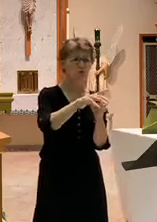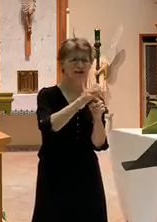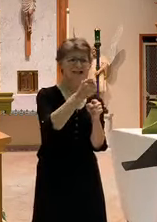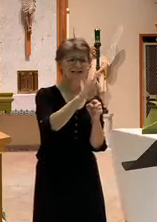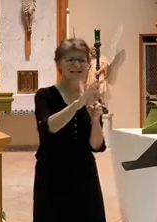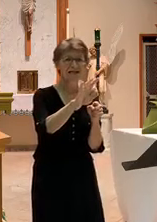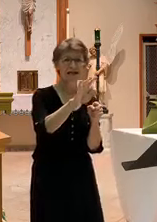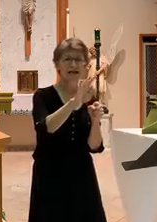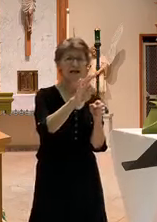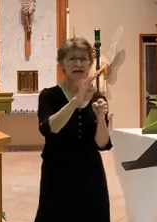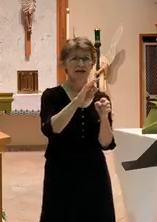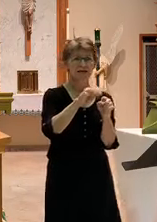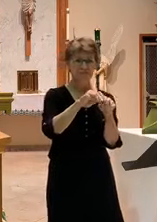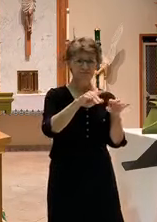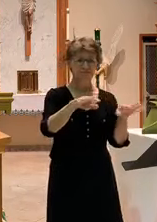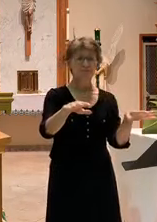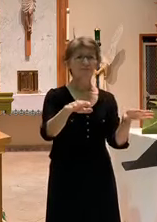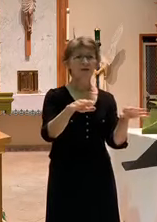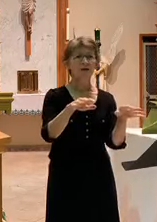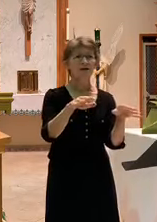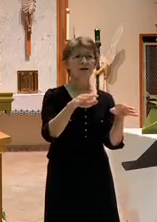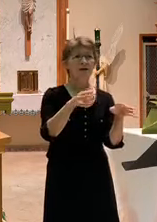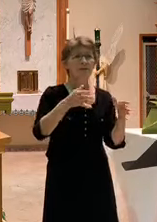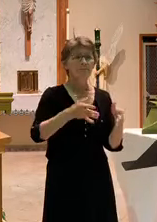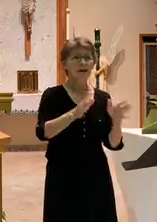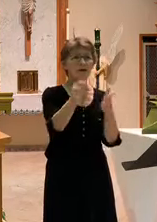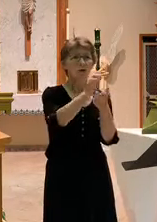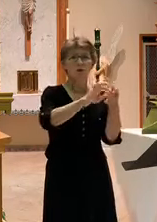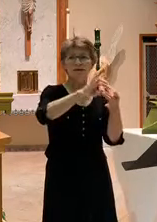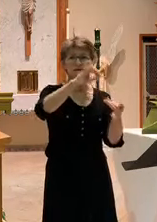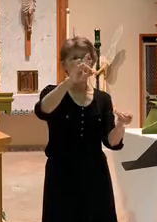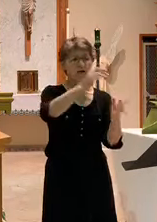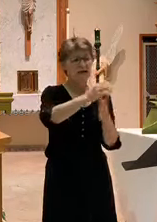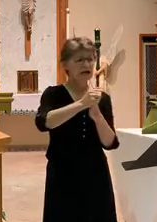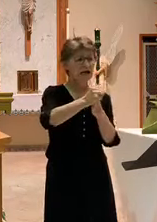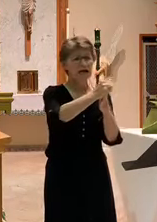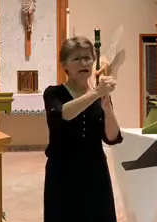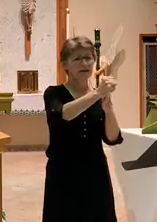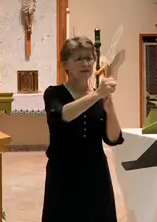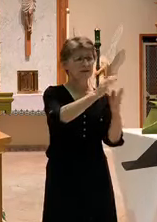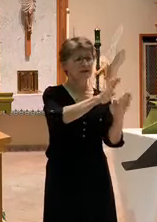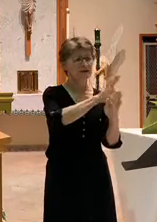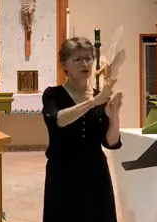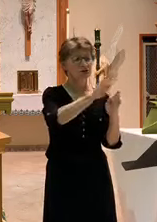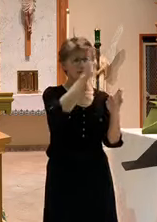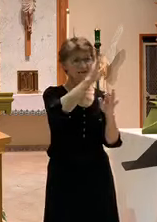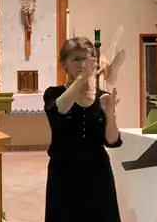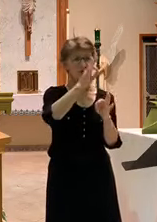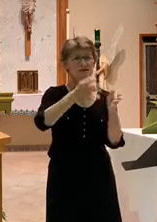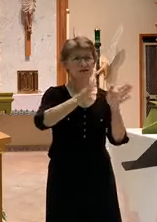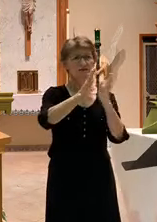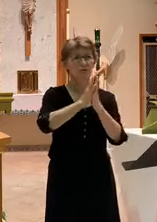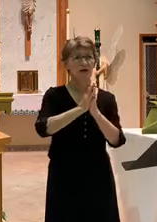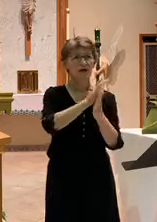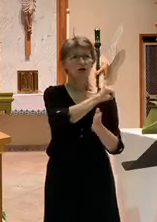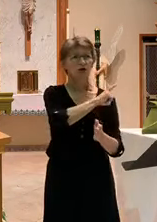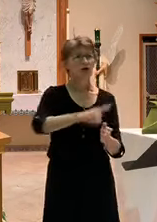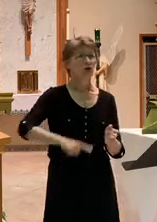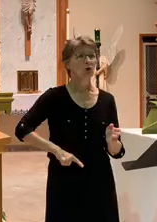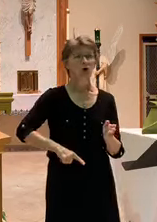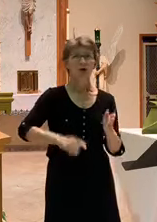COVID-19 pandemic and its consequences, may the Holy Spirit guide them in their decisions. Let us pray to the